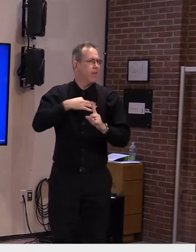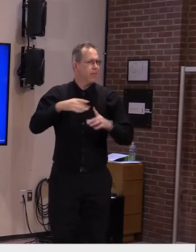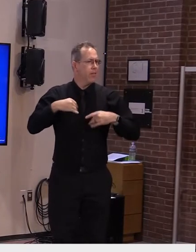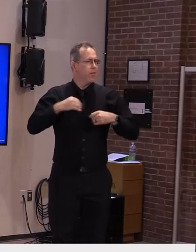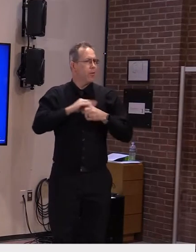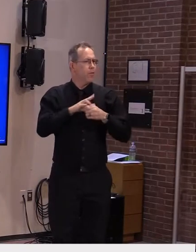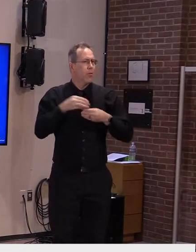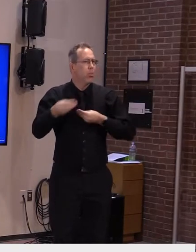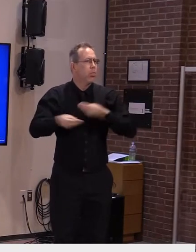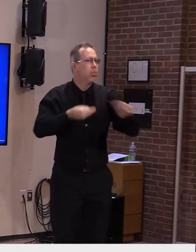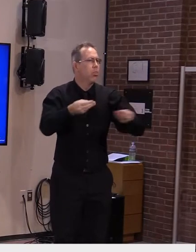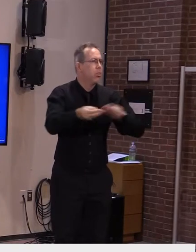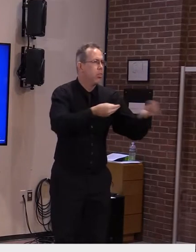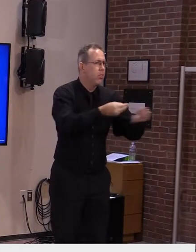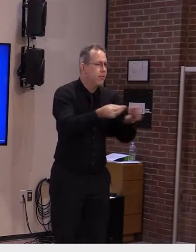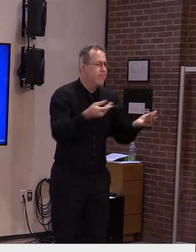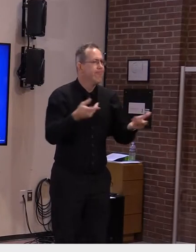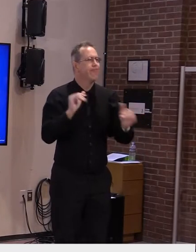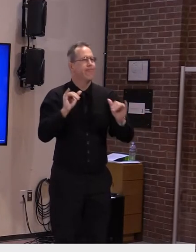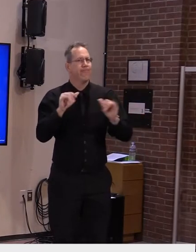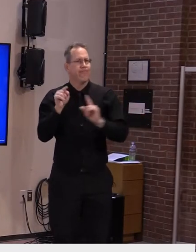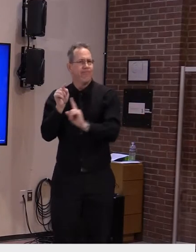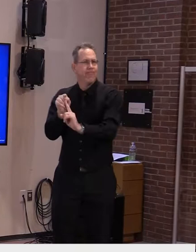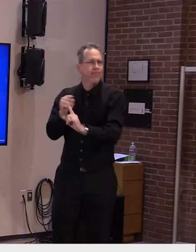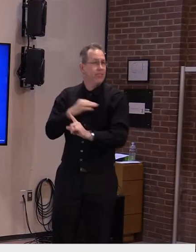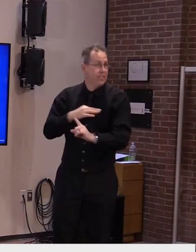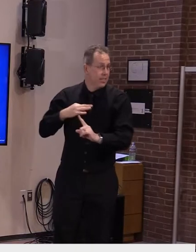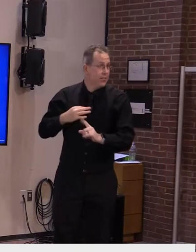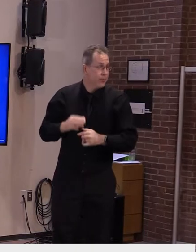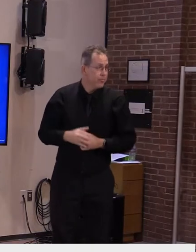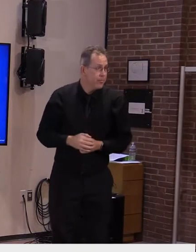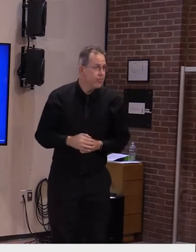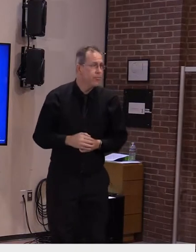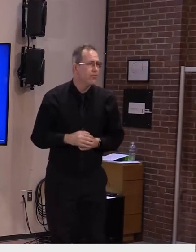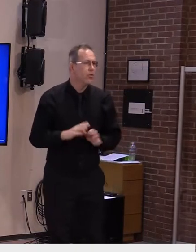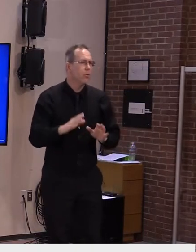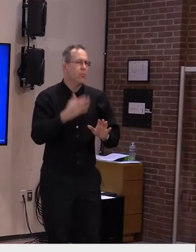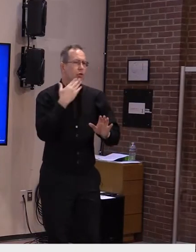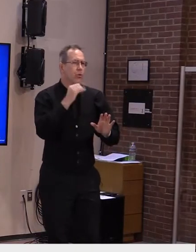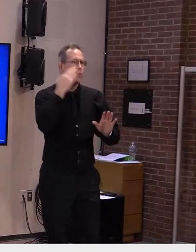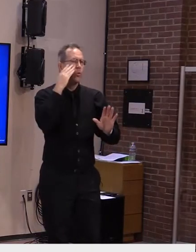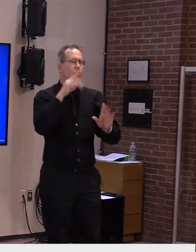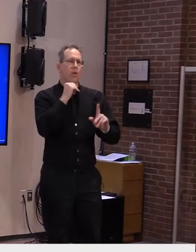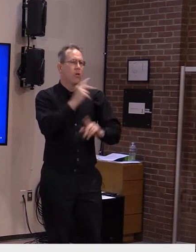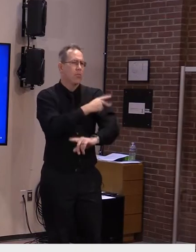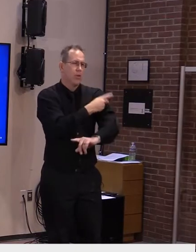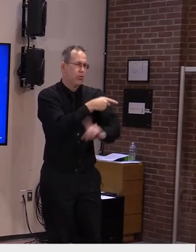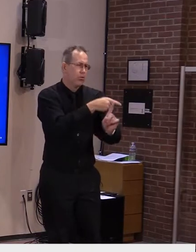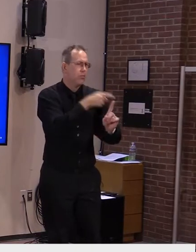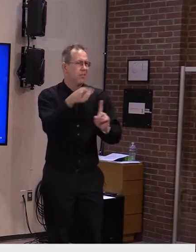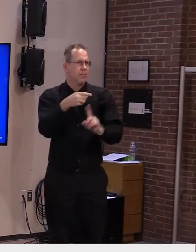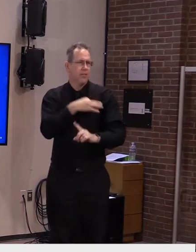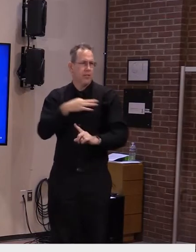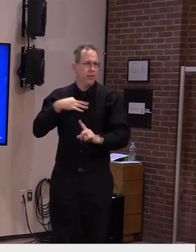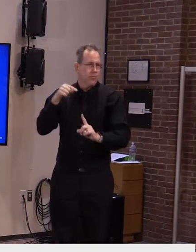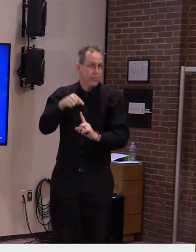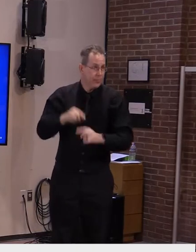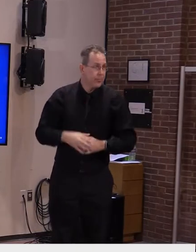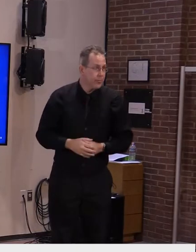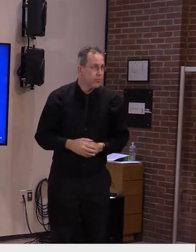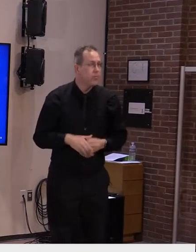in terms of their case growth, which is certainly a good sign. And then closing out, looking at the vaccine numbers.